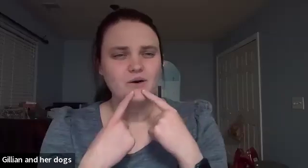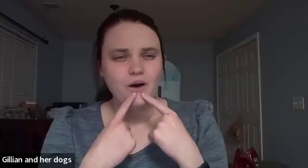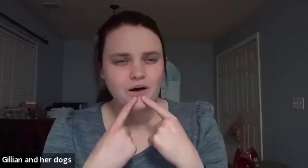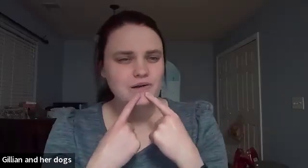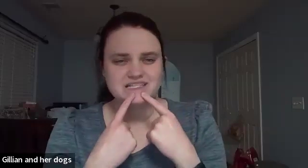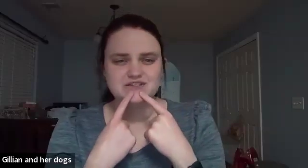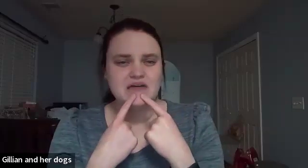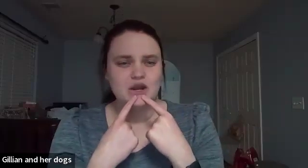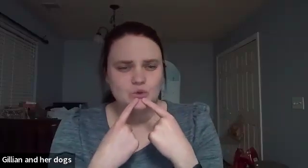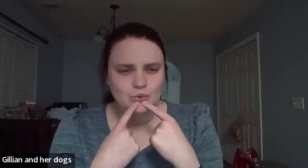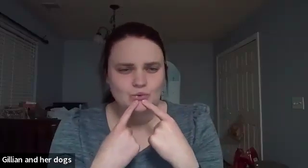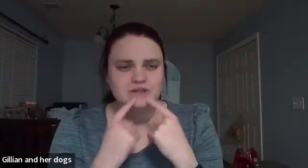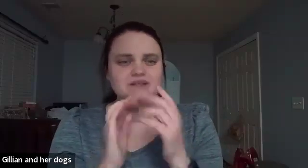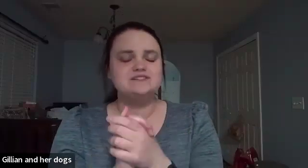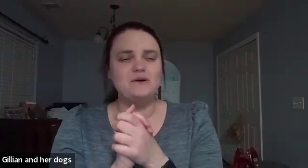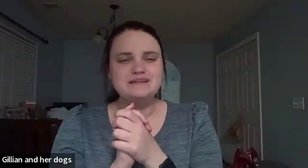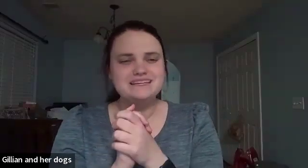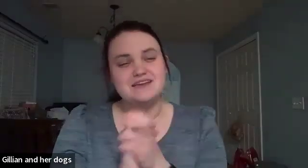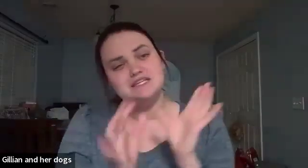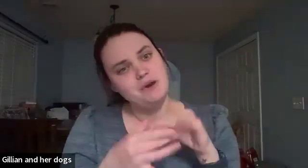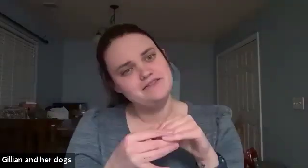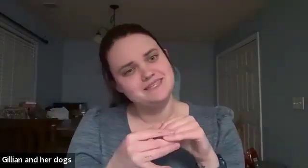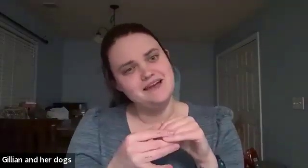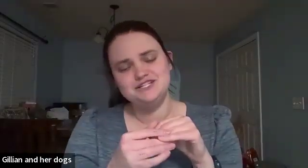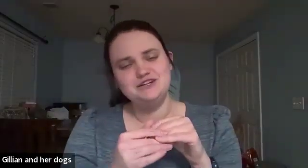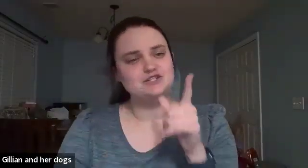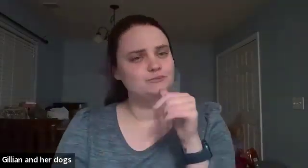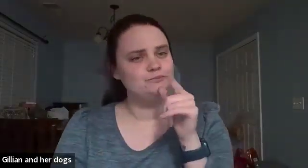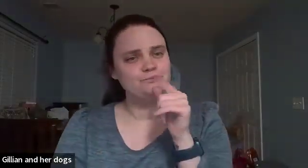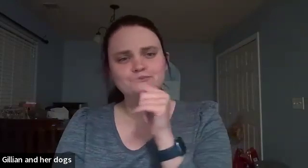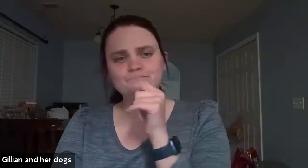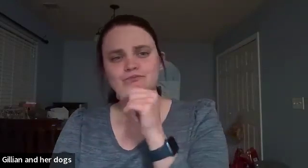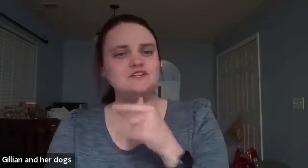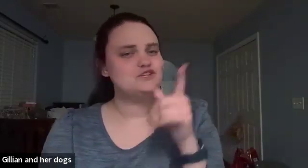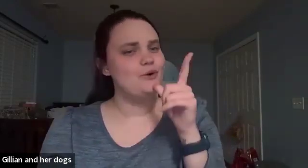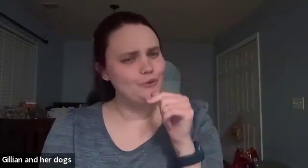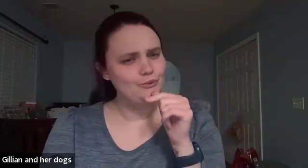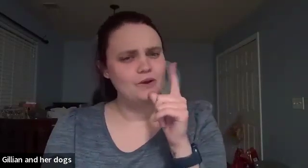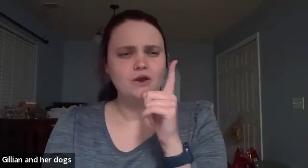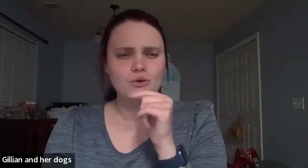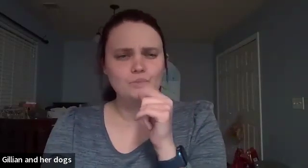they'll always do that ooh. So I always like to say that's a part of the sign, is you can't just go, you just go ooh.